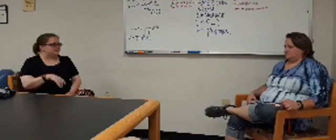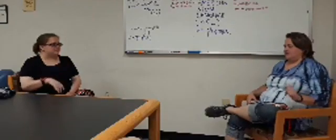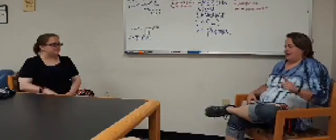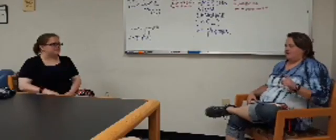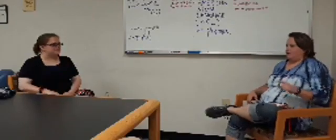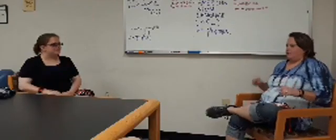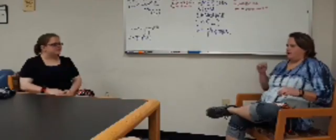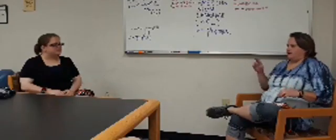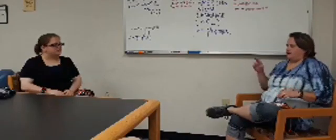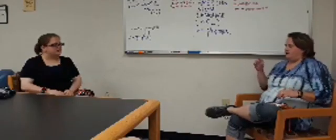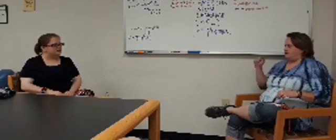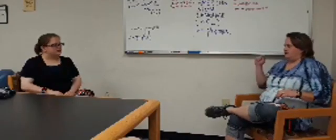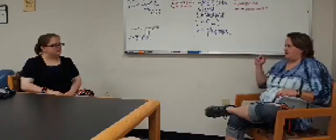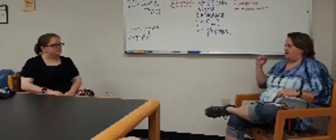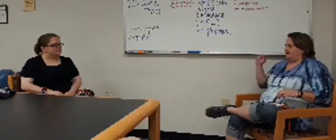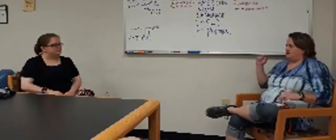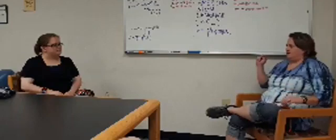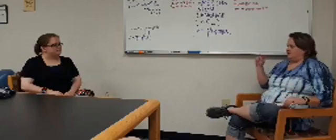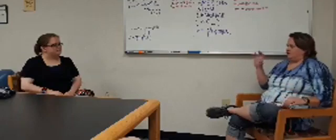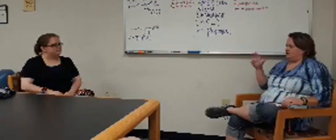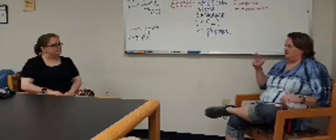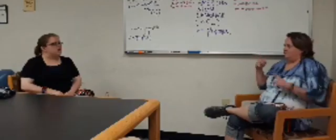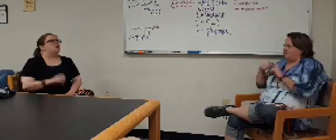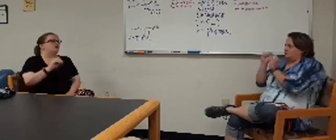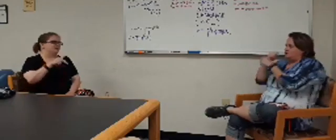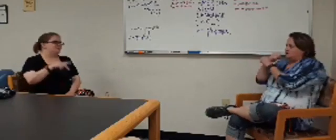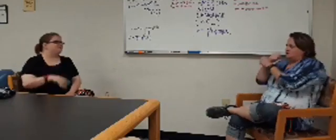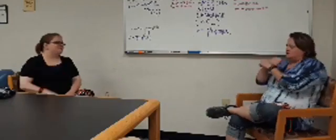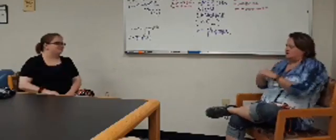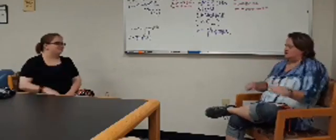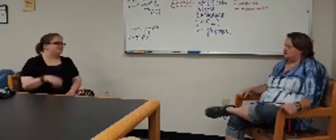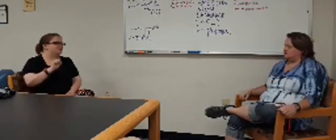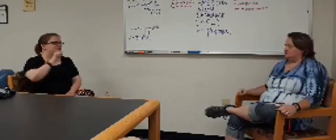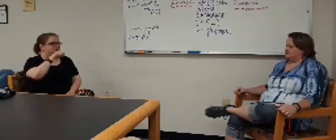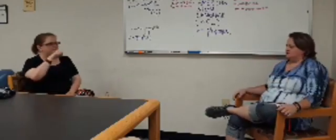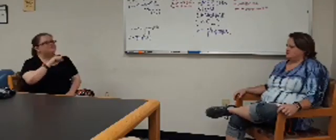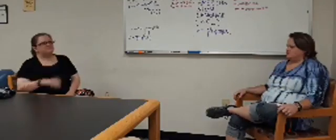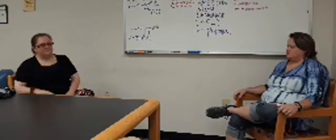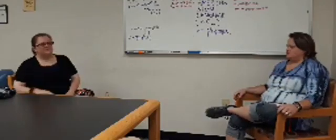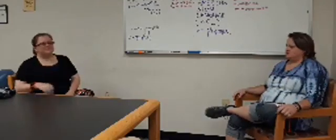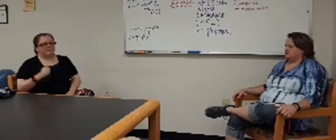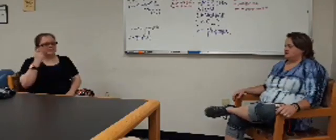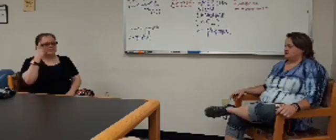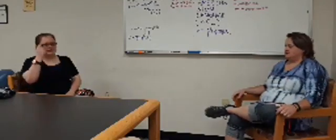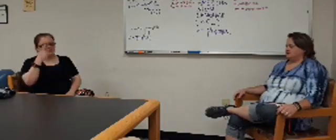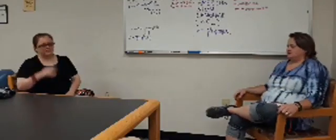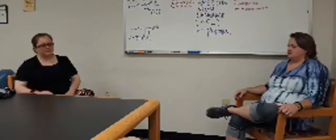That or In Touch. I'm gonna go with it. Okay, I understand. So